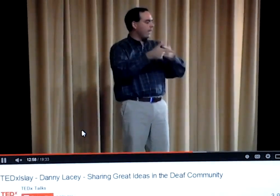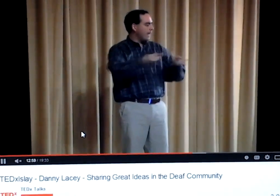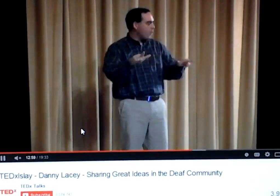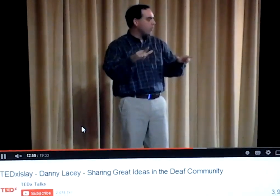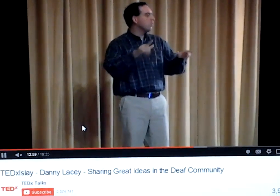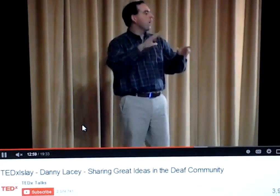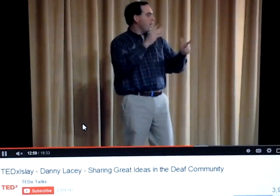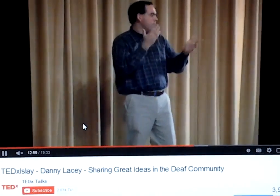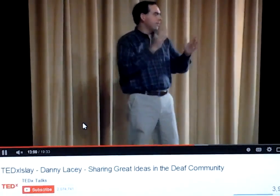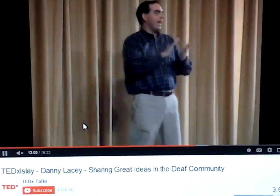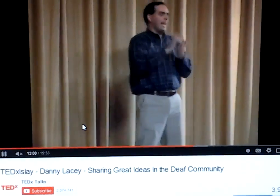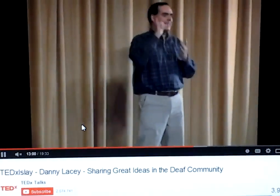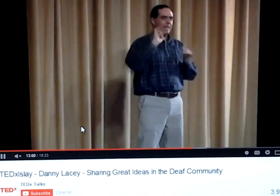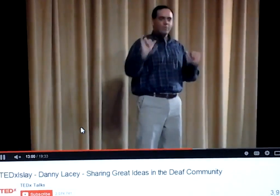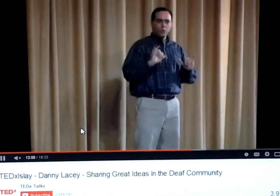So 2 years later it started.